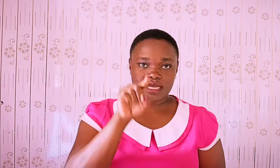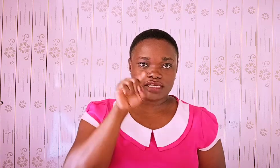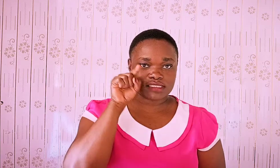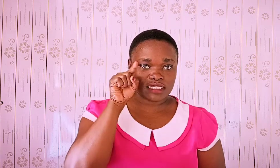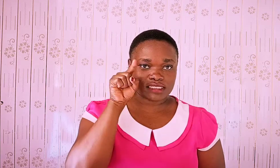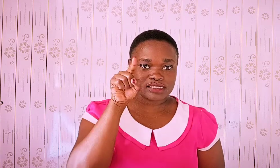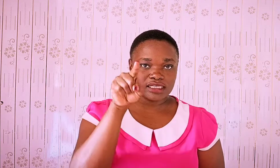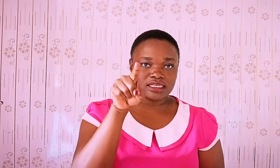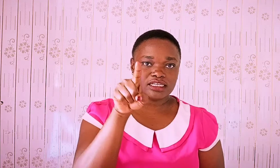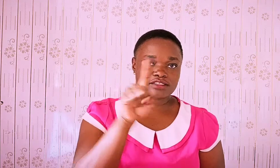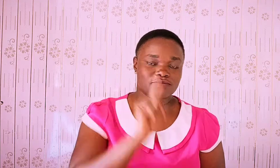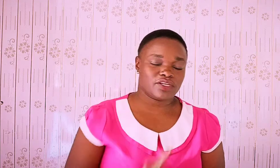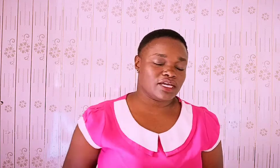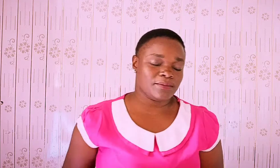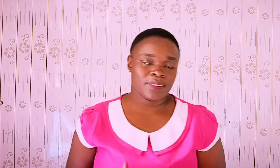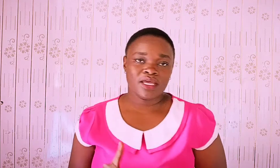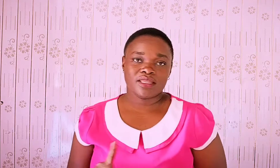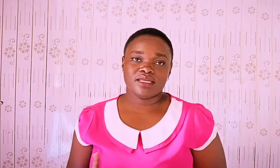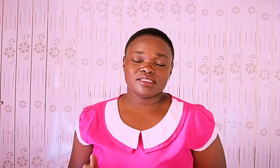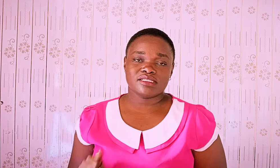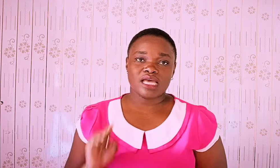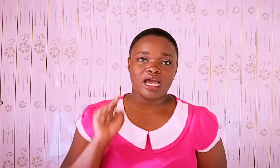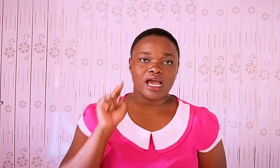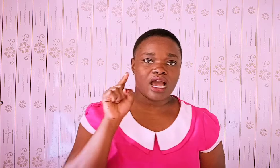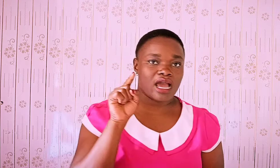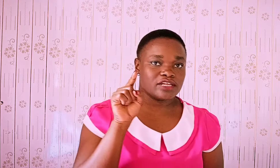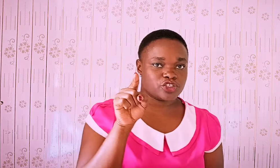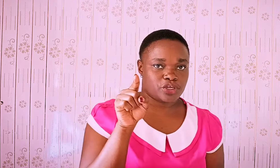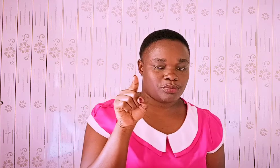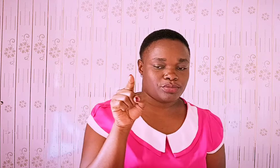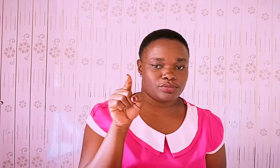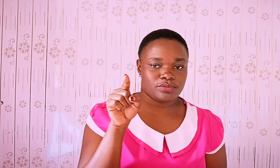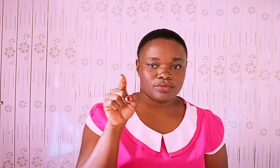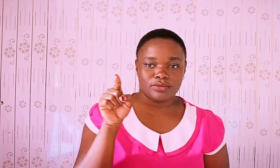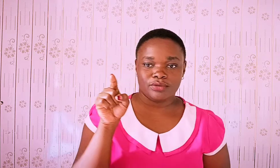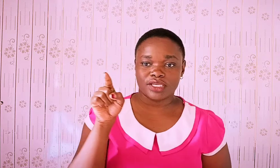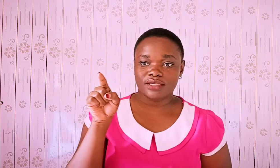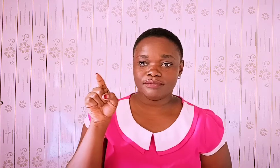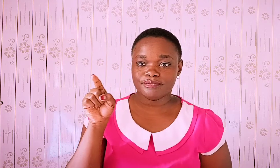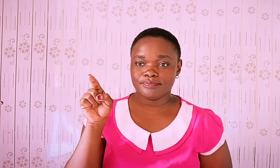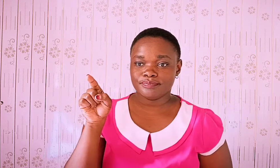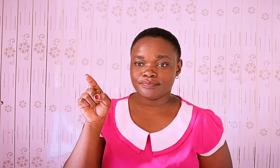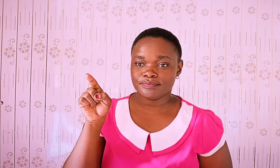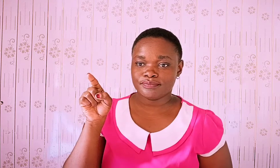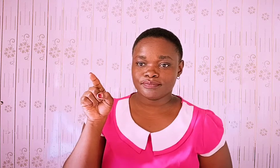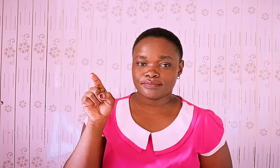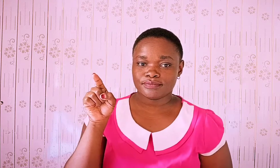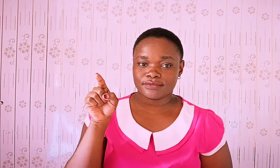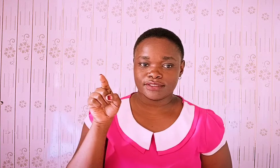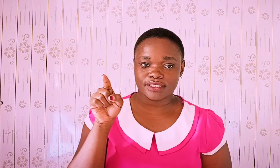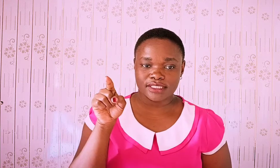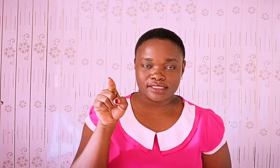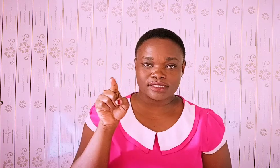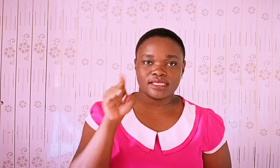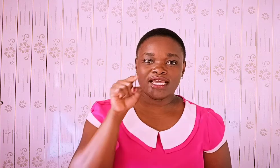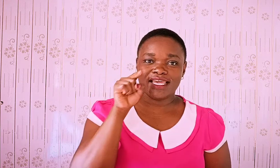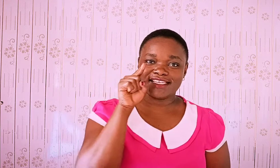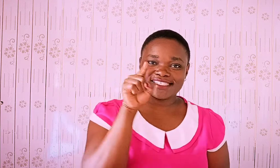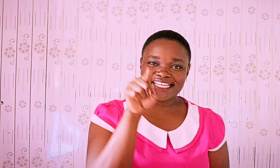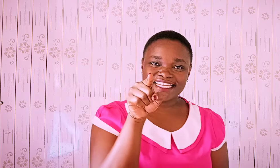it's an extended index finger. That is a hand shape. Okay? Yeah. Yes.